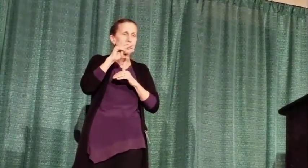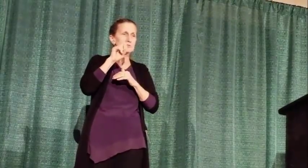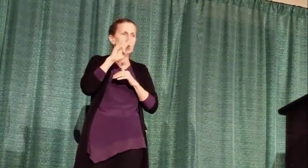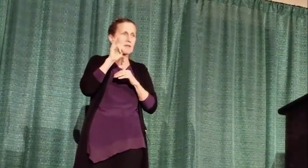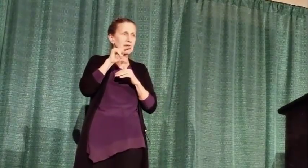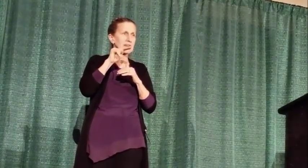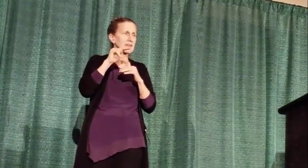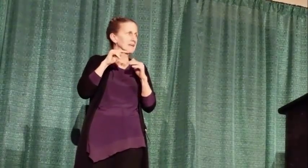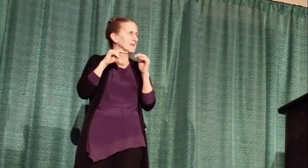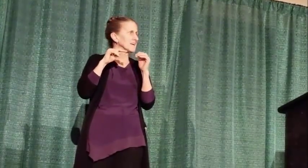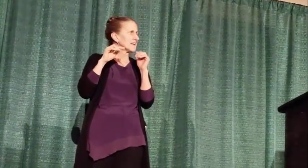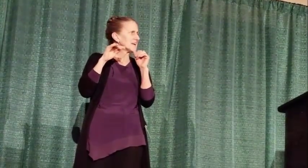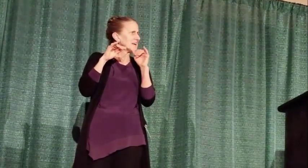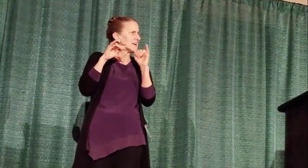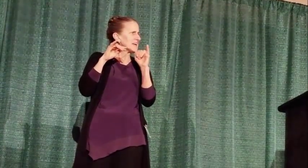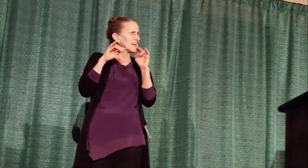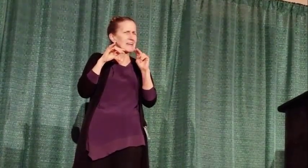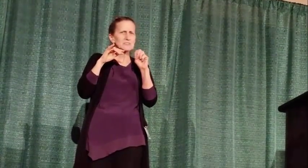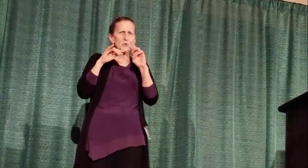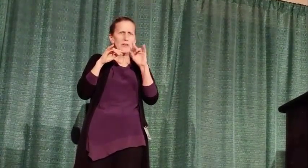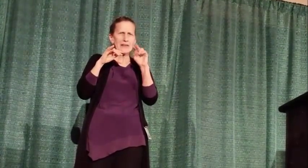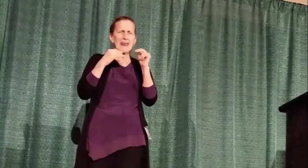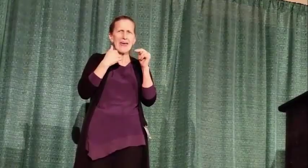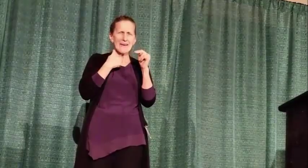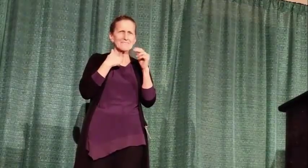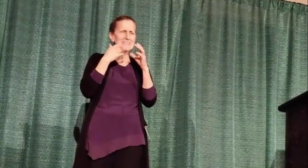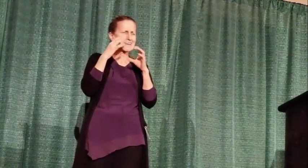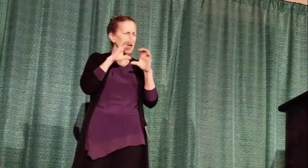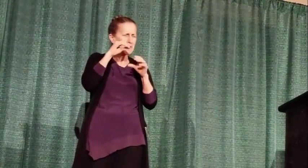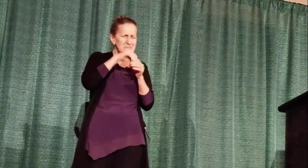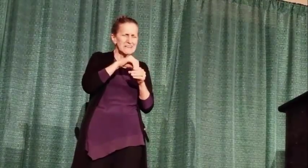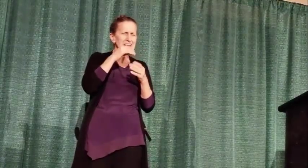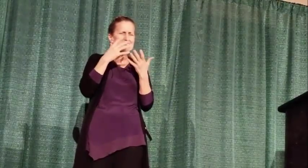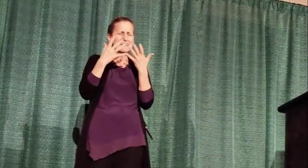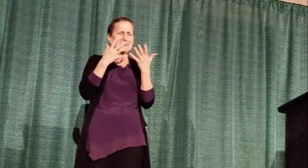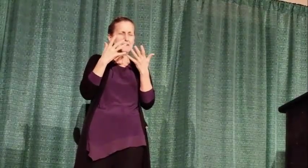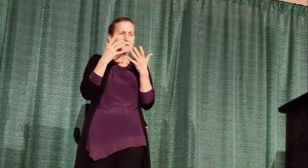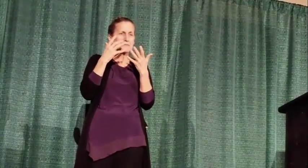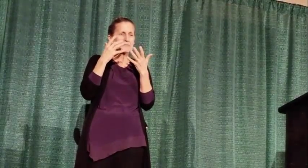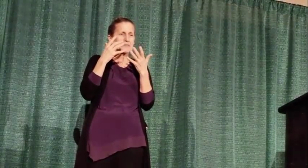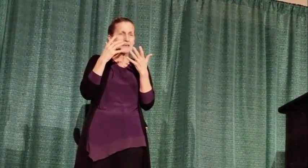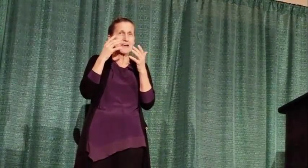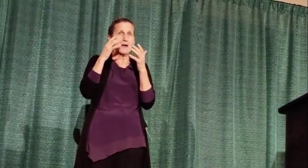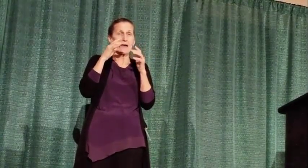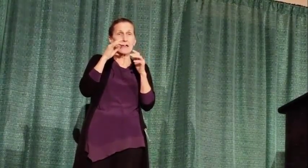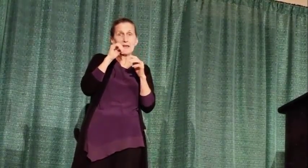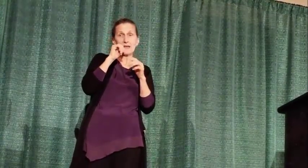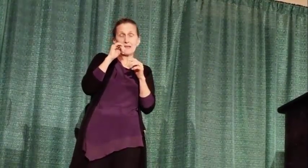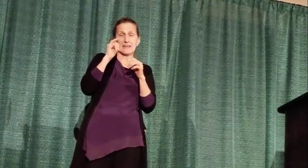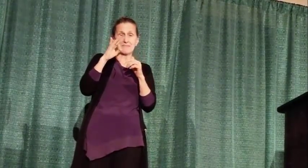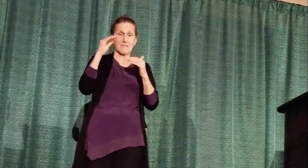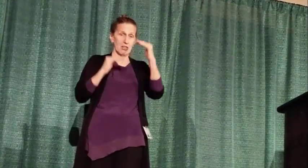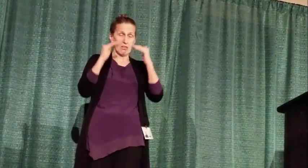is an angiogenesis promoter, promotes cellular replication, promotes aging of the brain, promotes cancer.